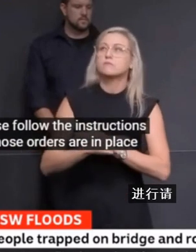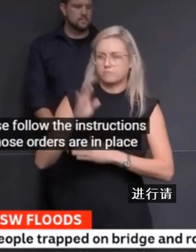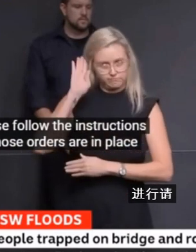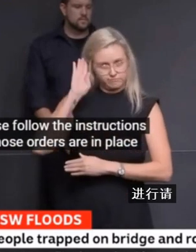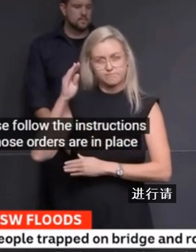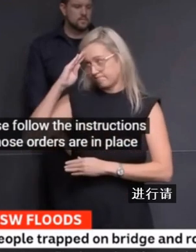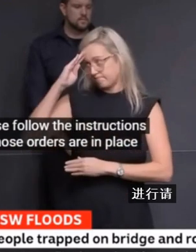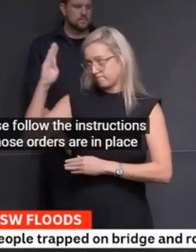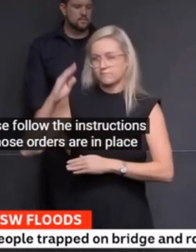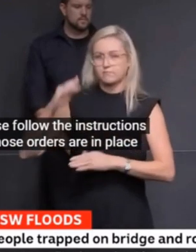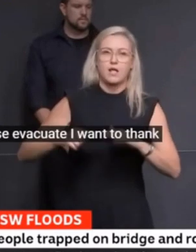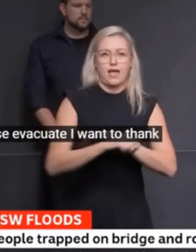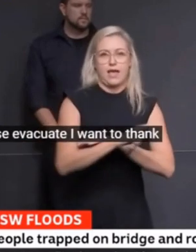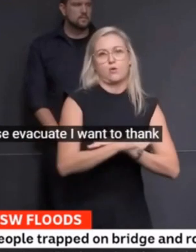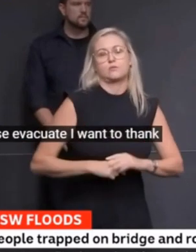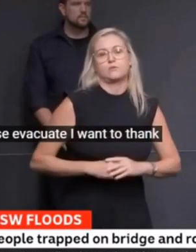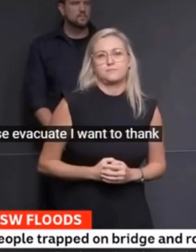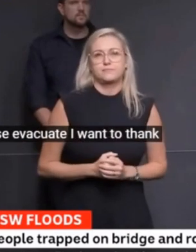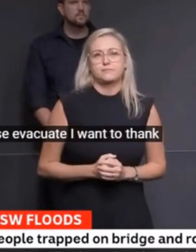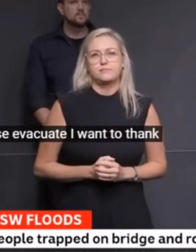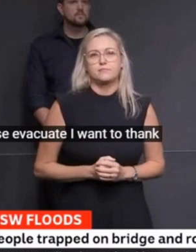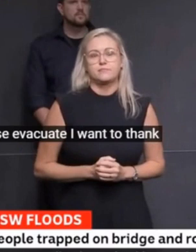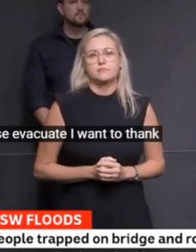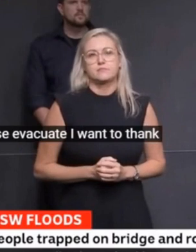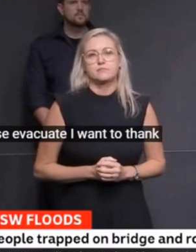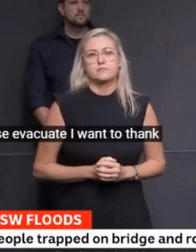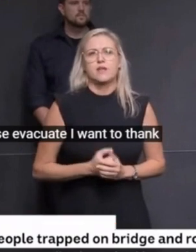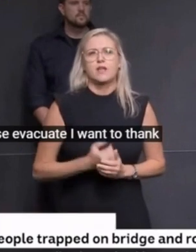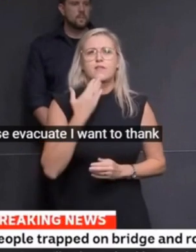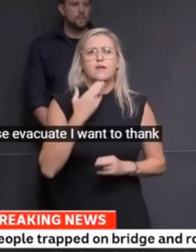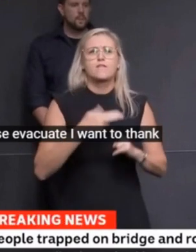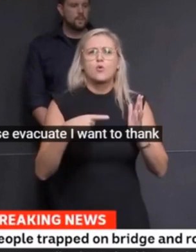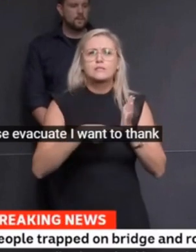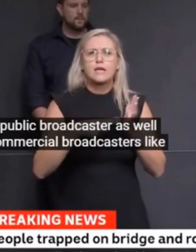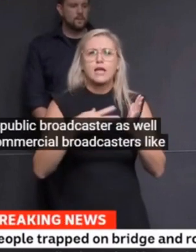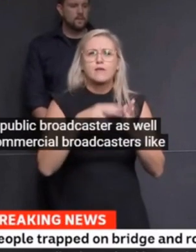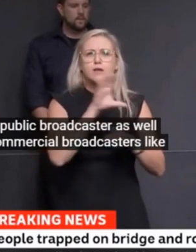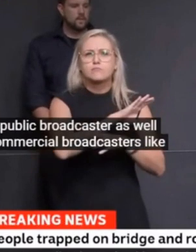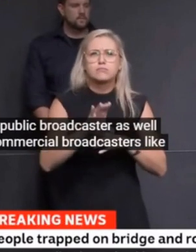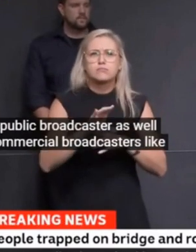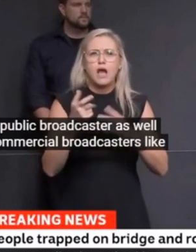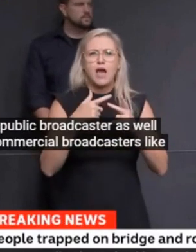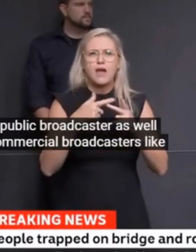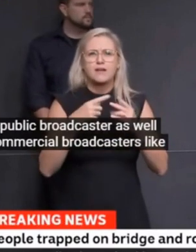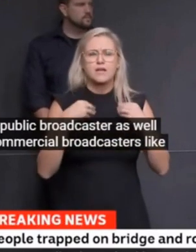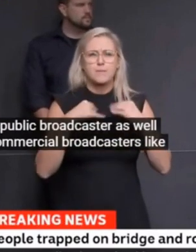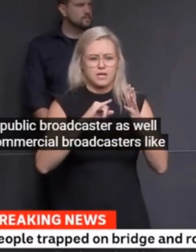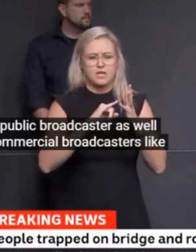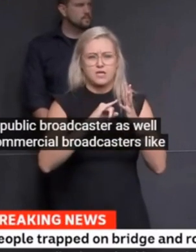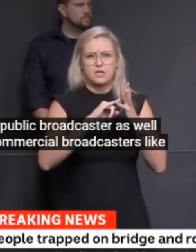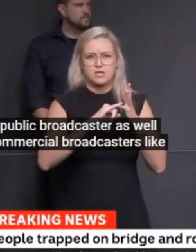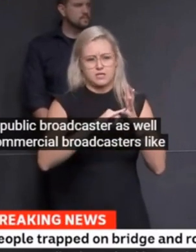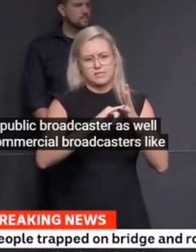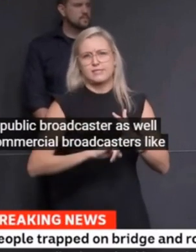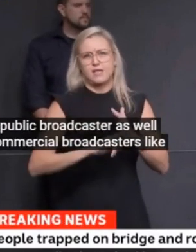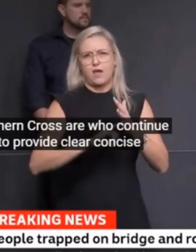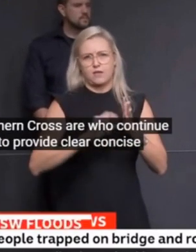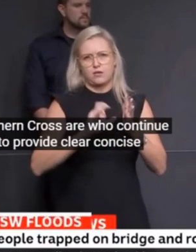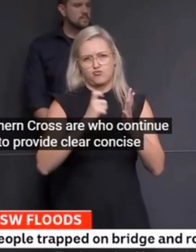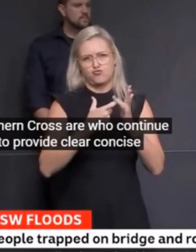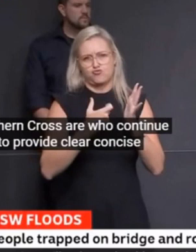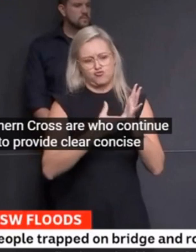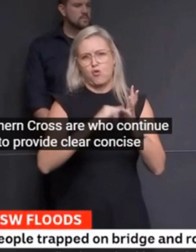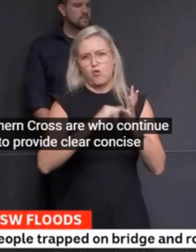thank the public broadcaster as well as commercial broadcasters like Southern Cross who continue to provide